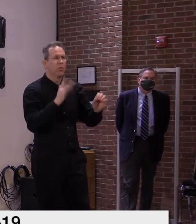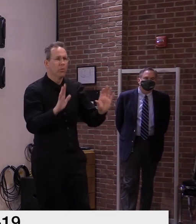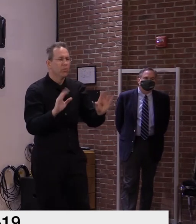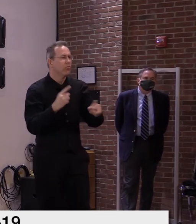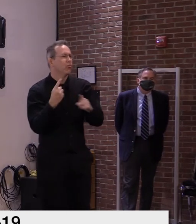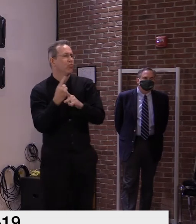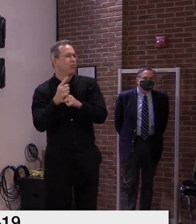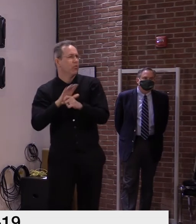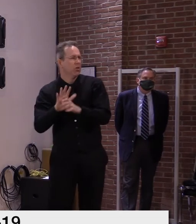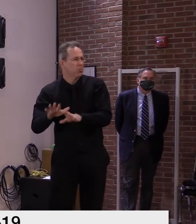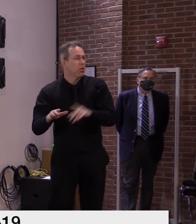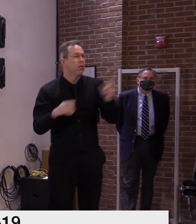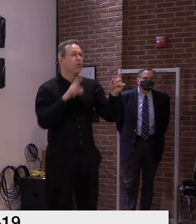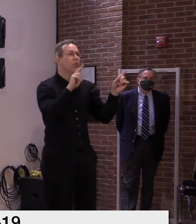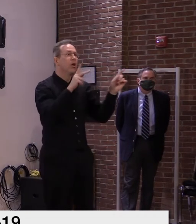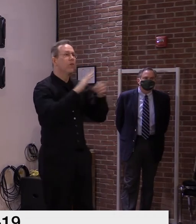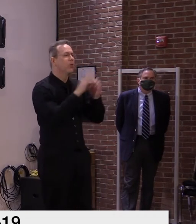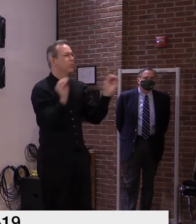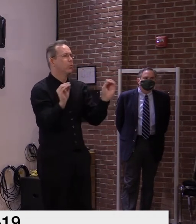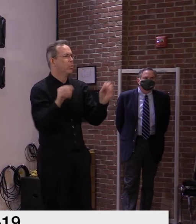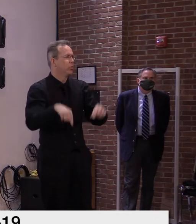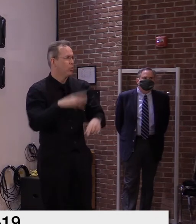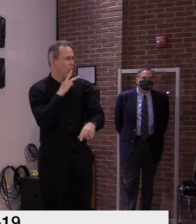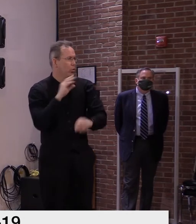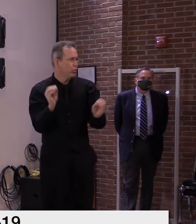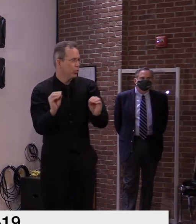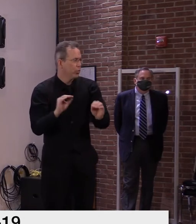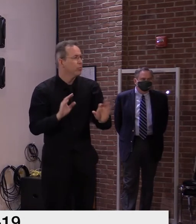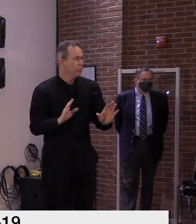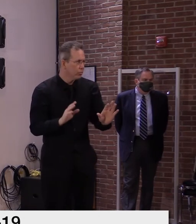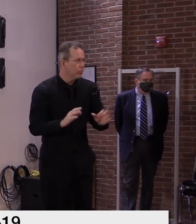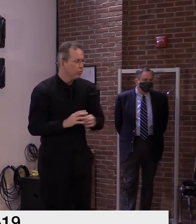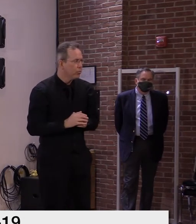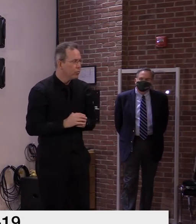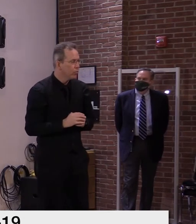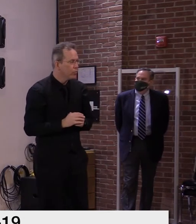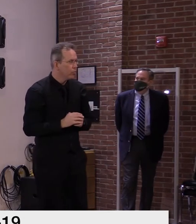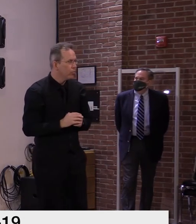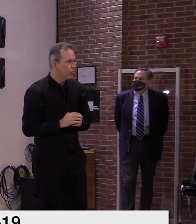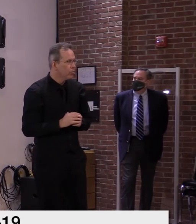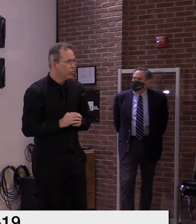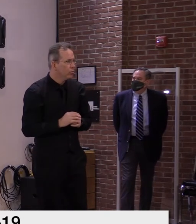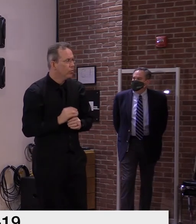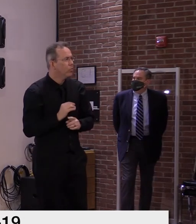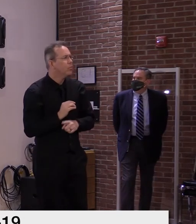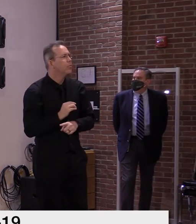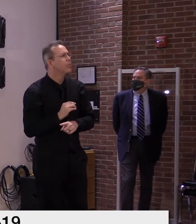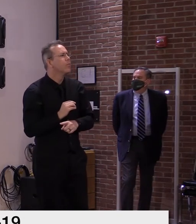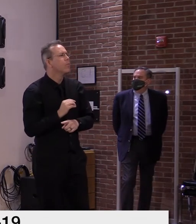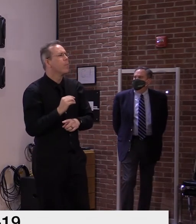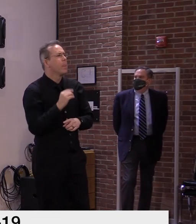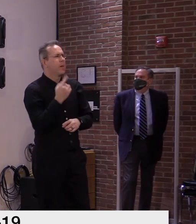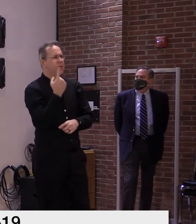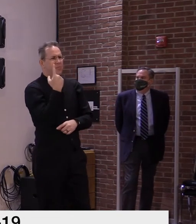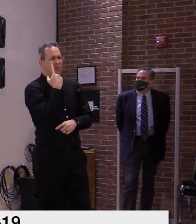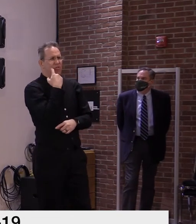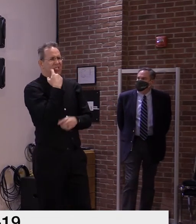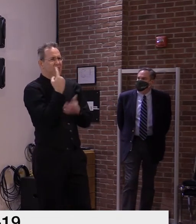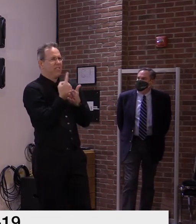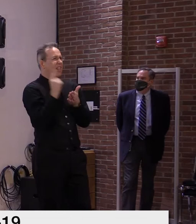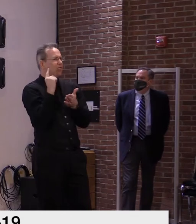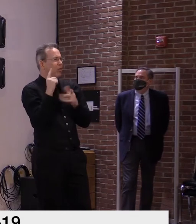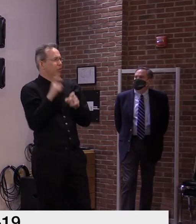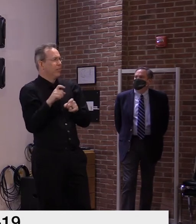Burlington wastewater assessment that was just performed this past week did continue